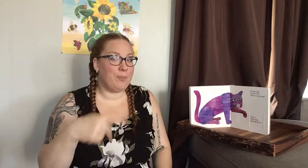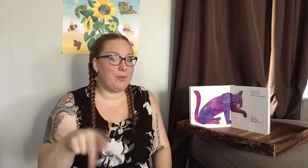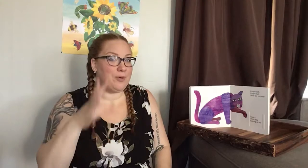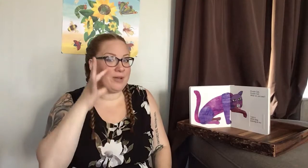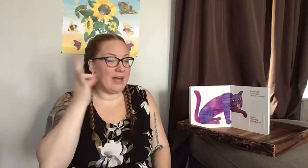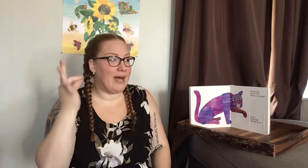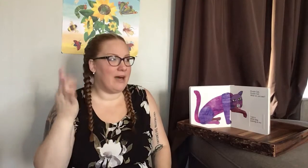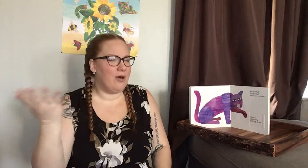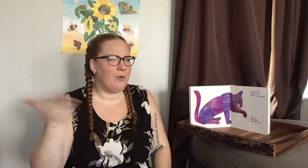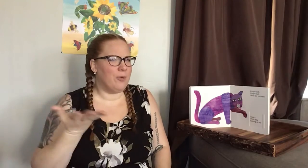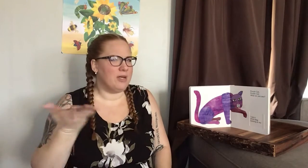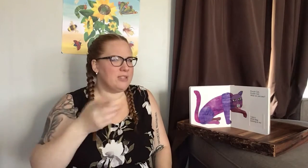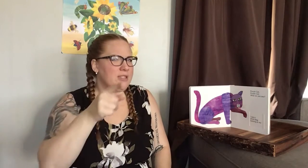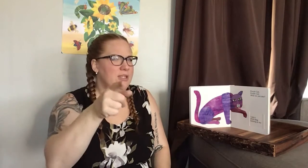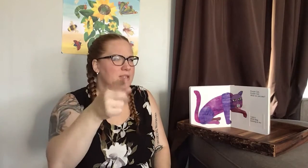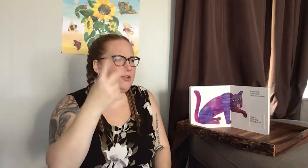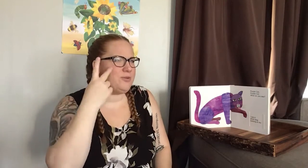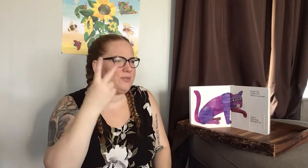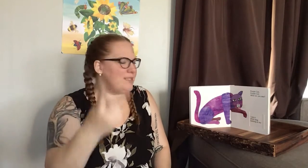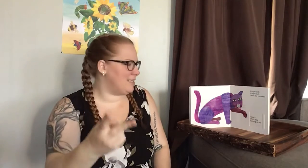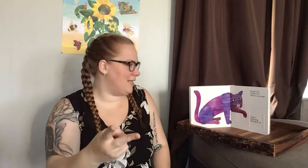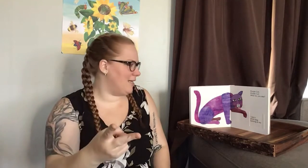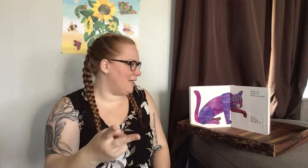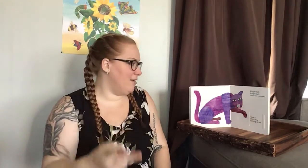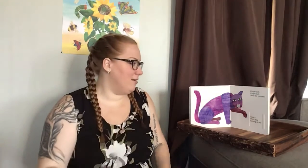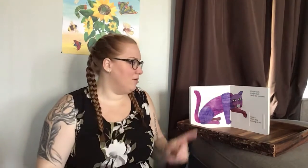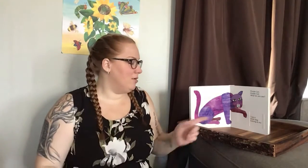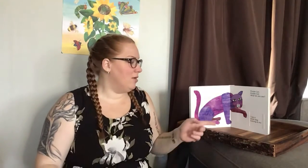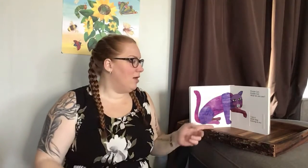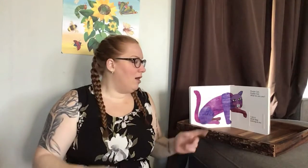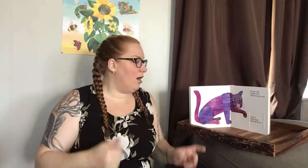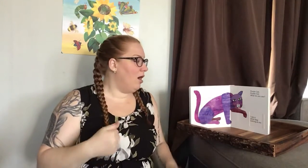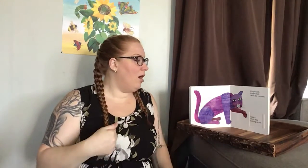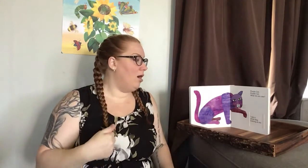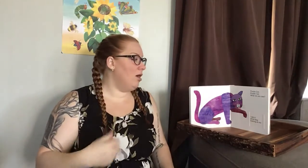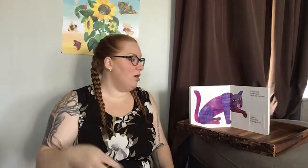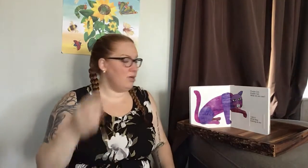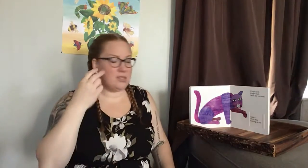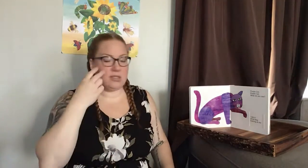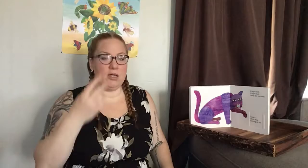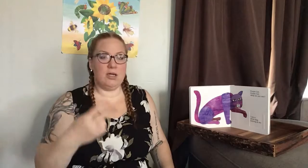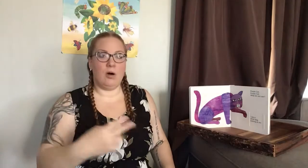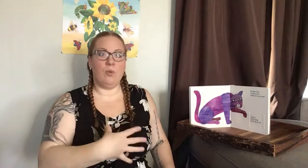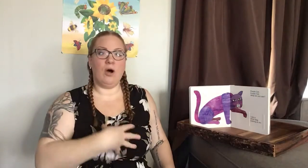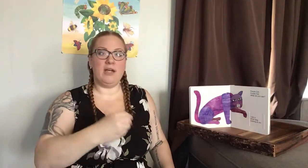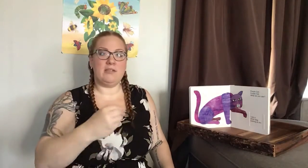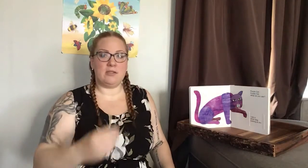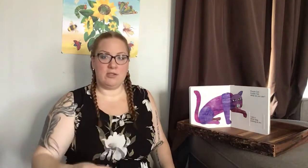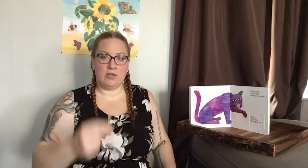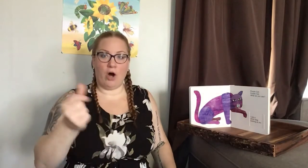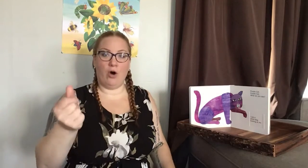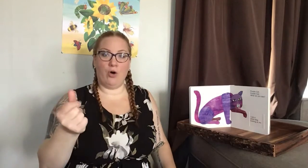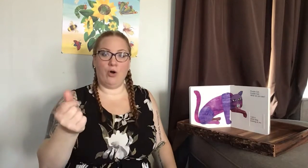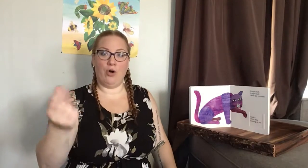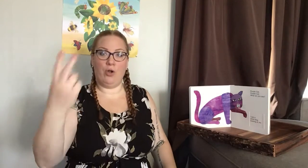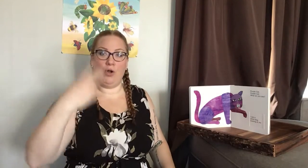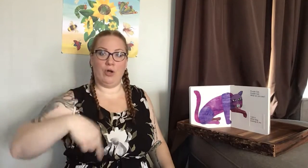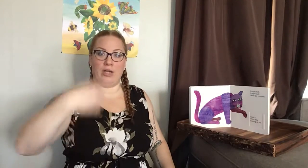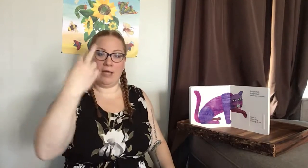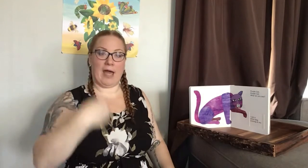Purple cat, what do you see? I see a white dog looking